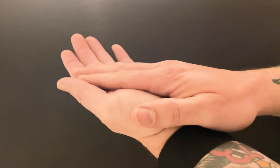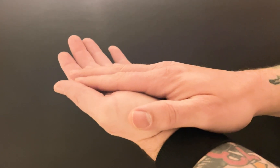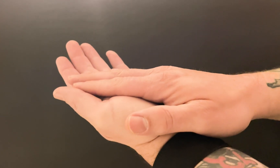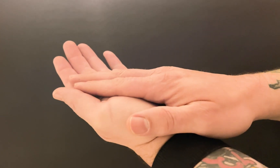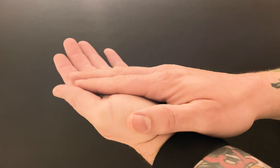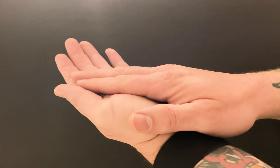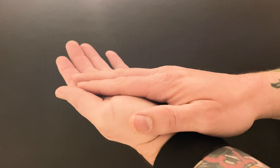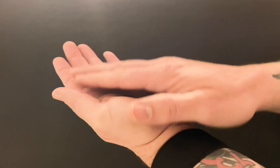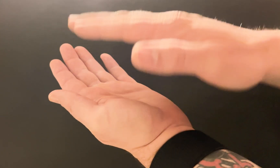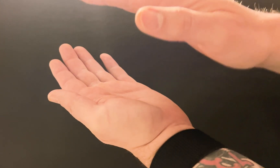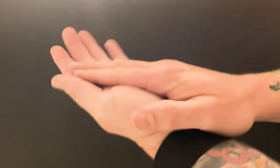I'm amazed